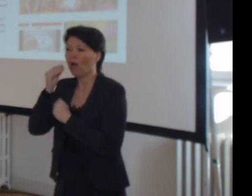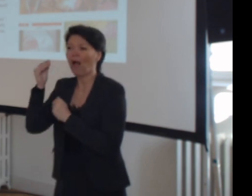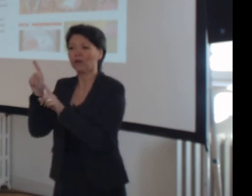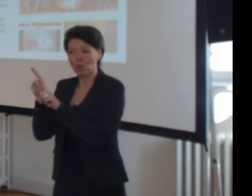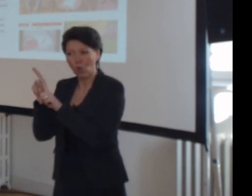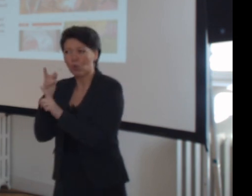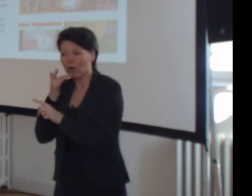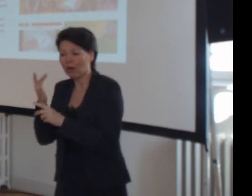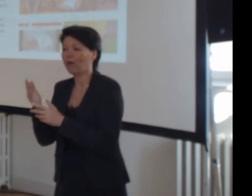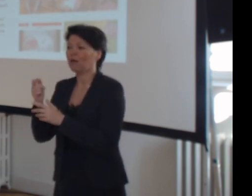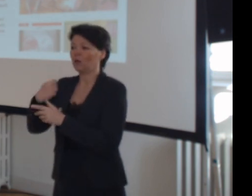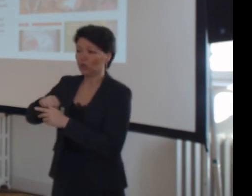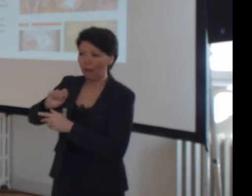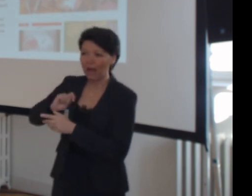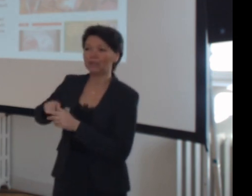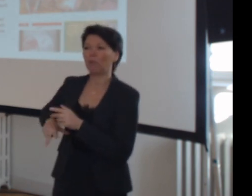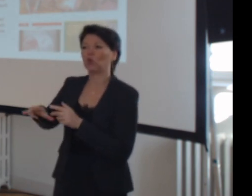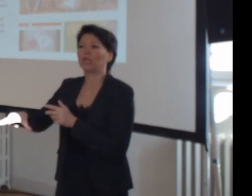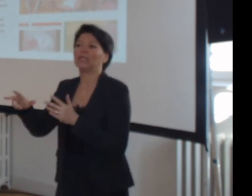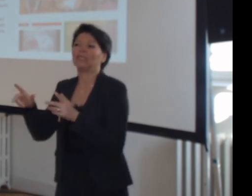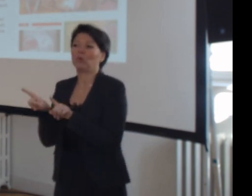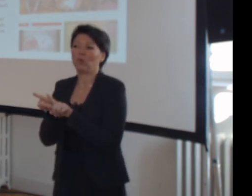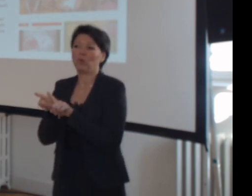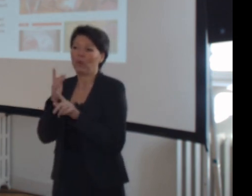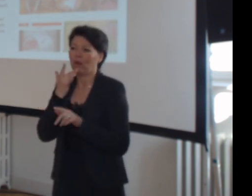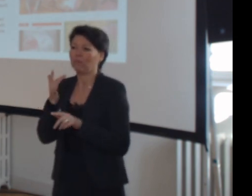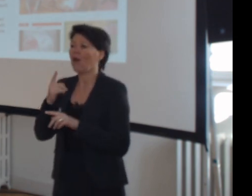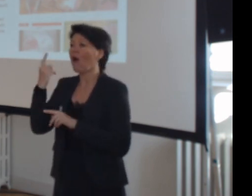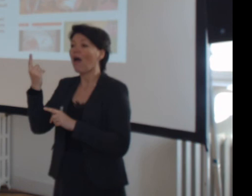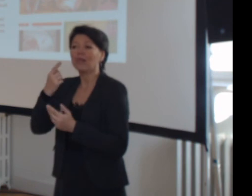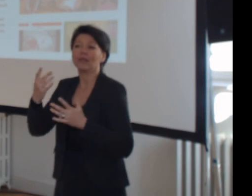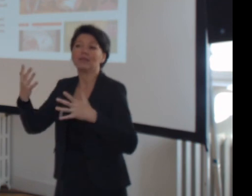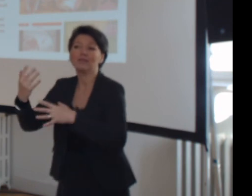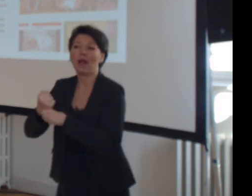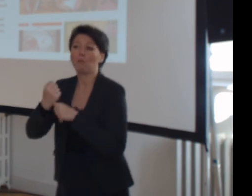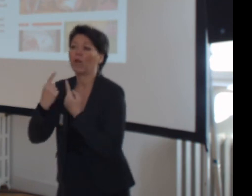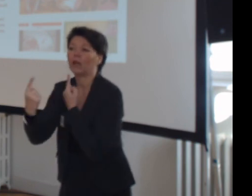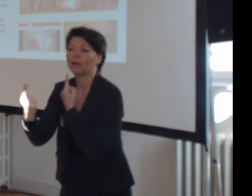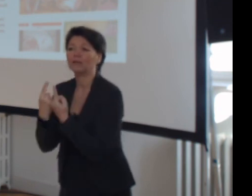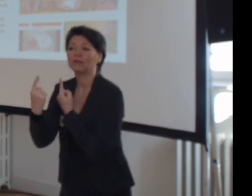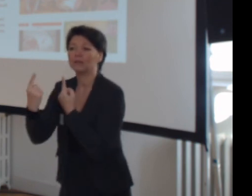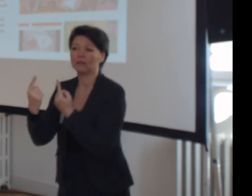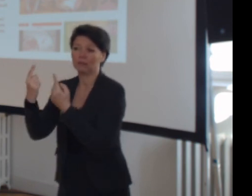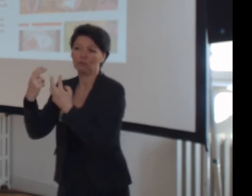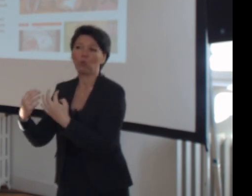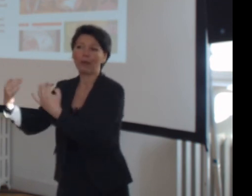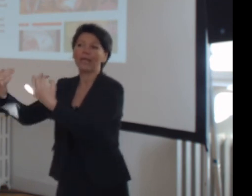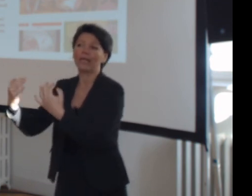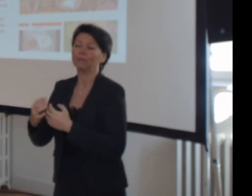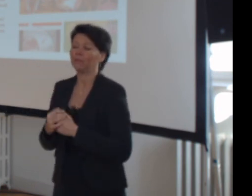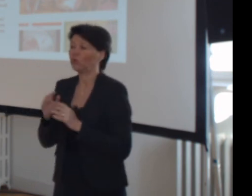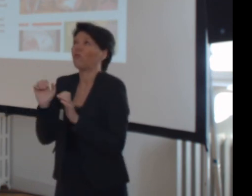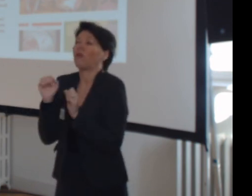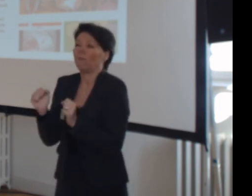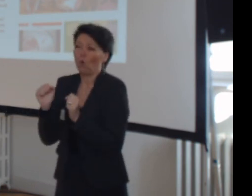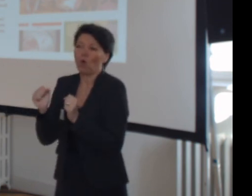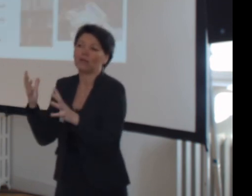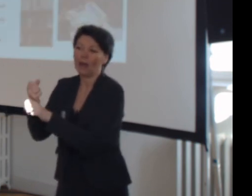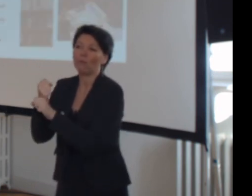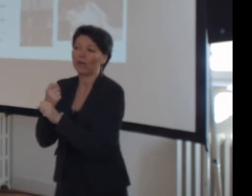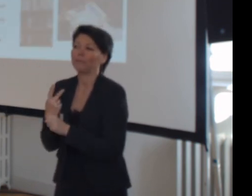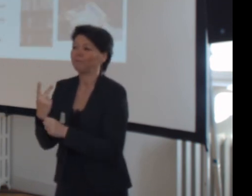Bulgarian. We're working with Spanish and Portuguese, always in dialogue with the audience as much as